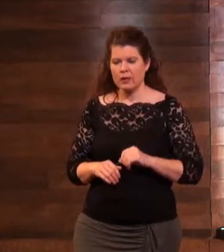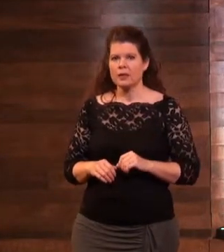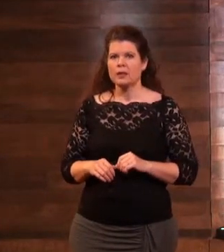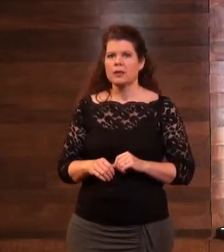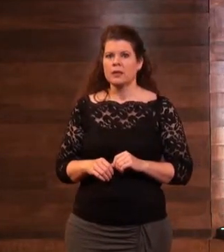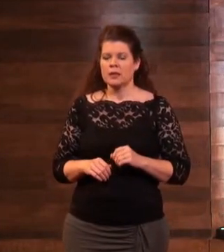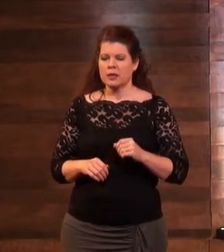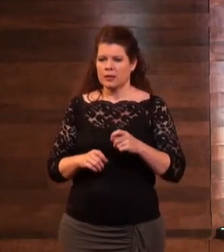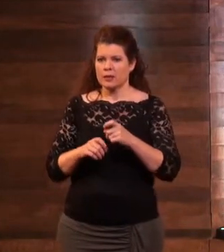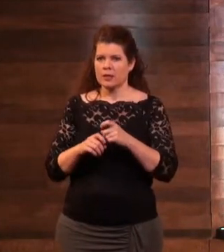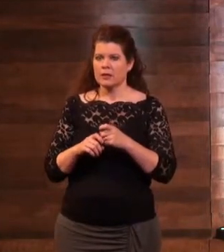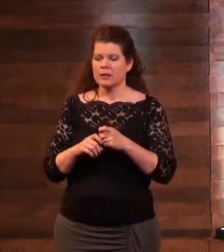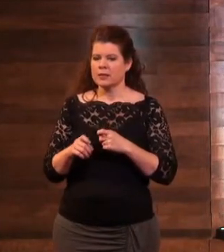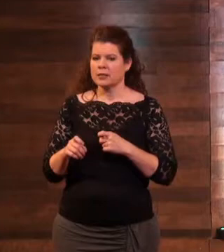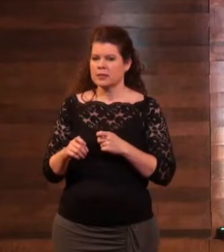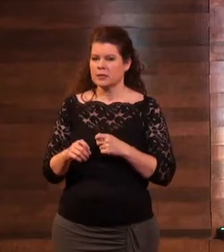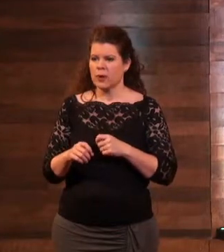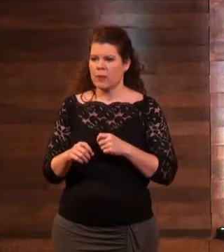Atlanta.